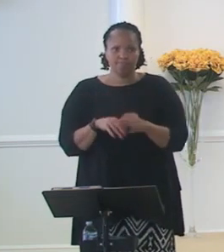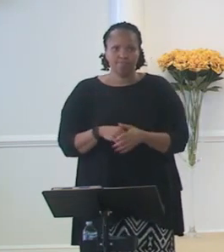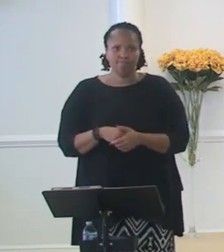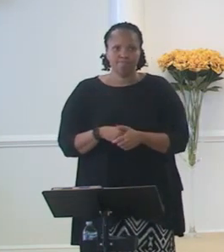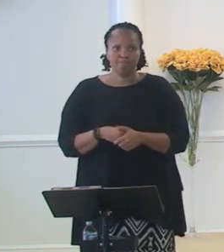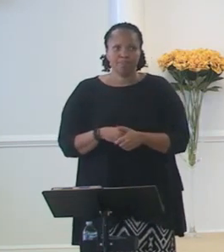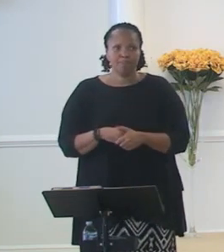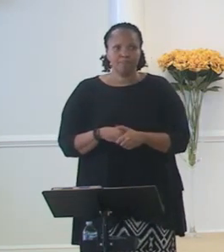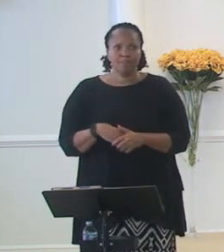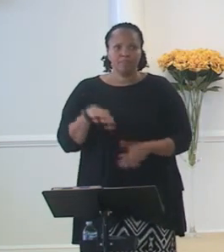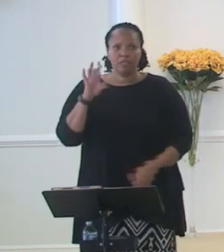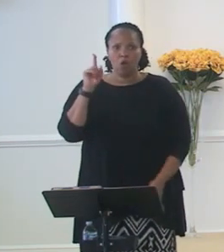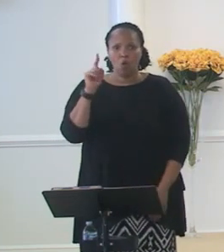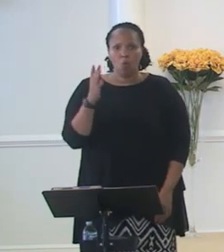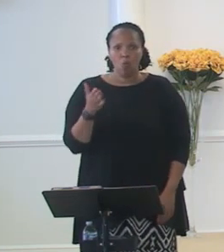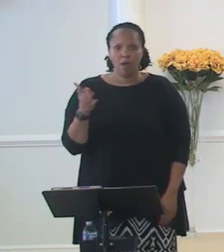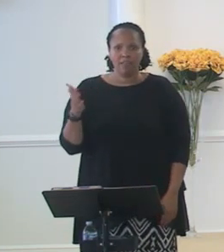that he